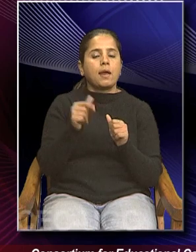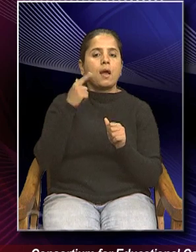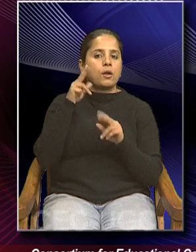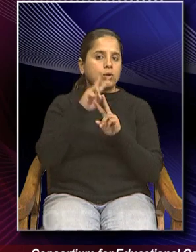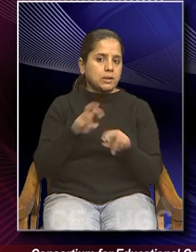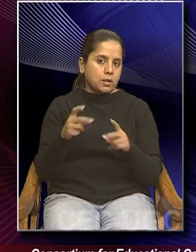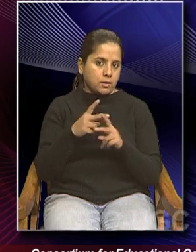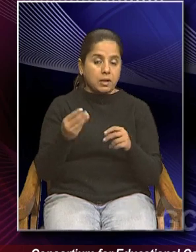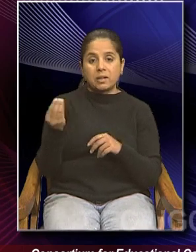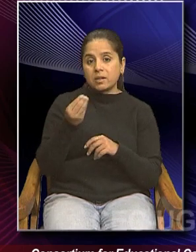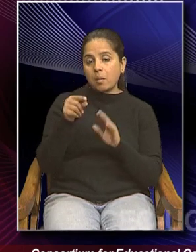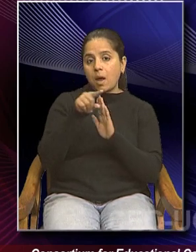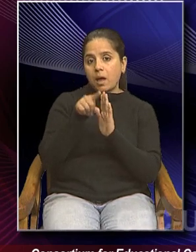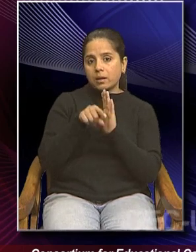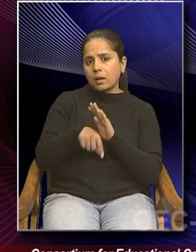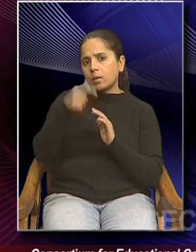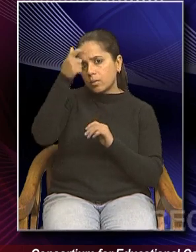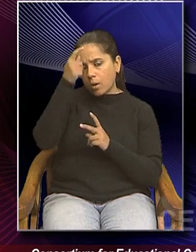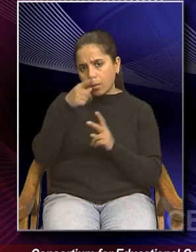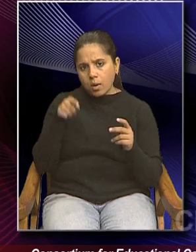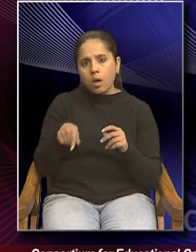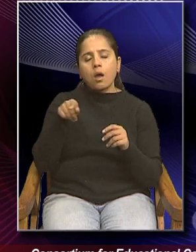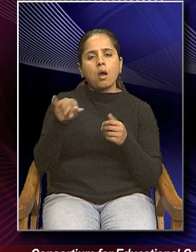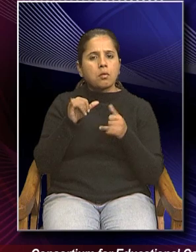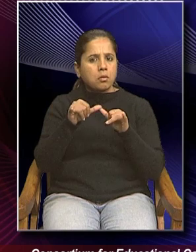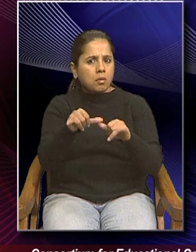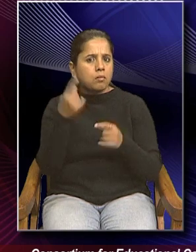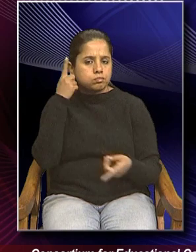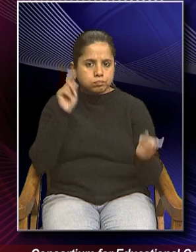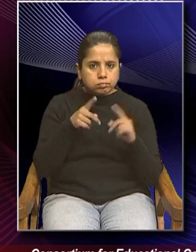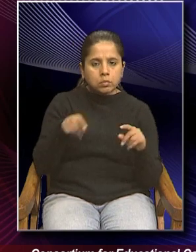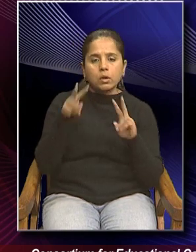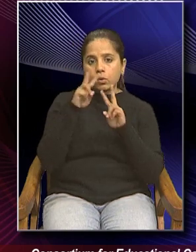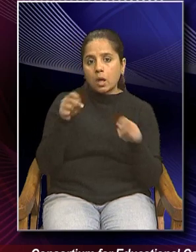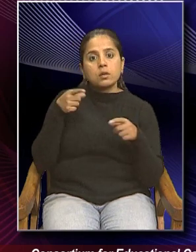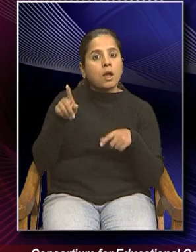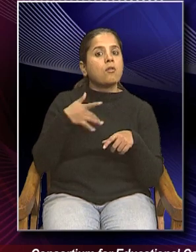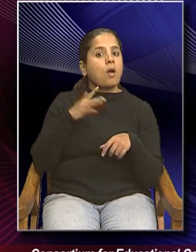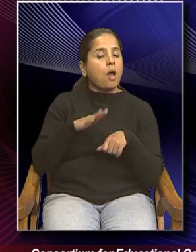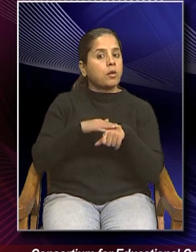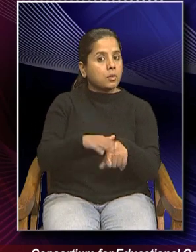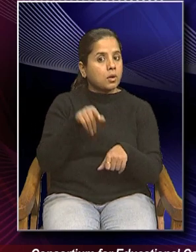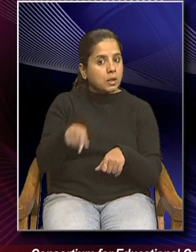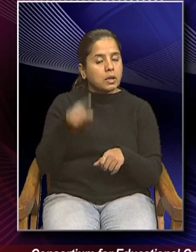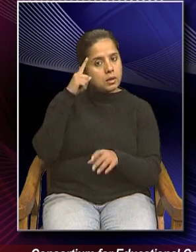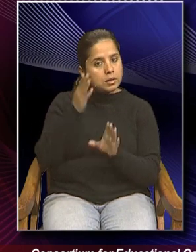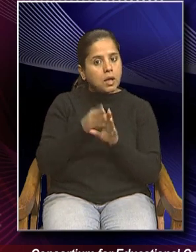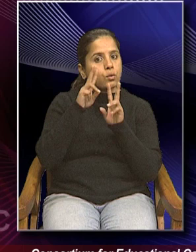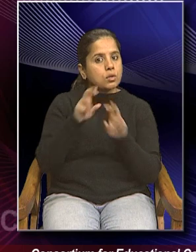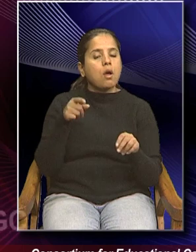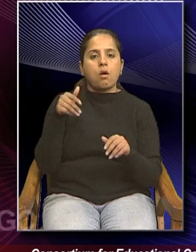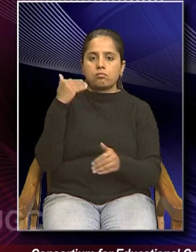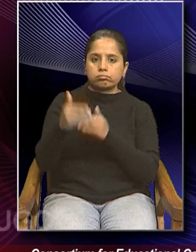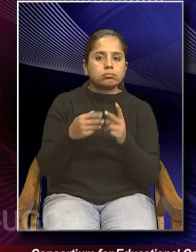research. Some of the ethical issues and coping strategies faced by researchers in psychological research are as